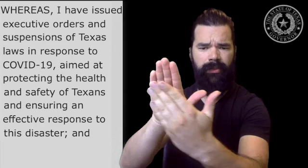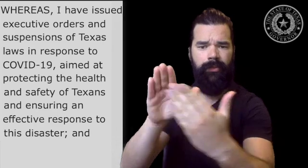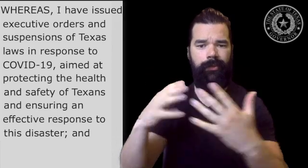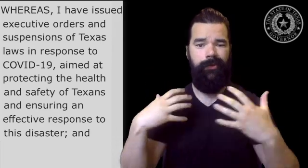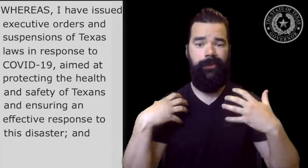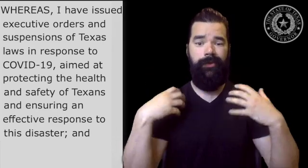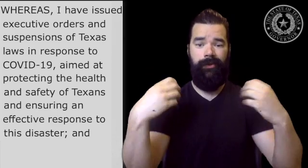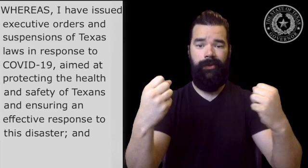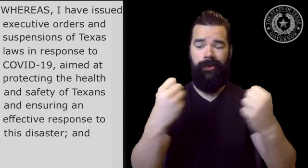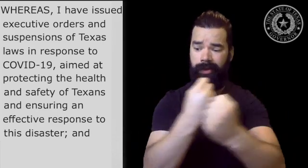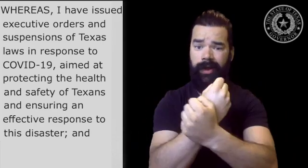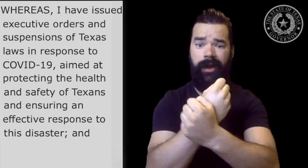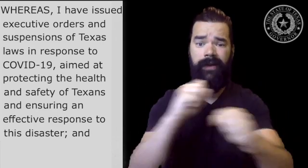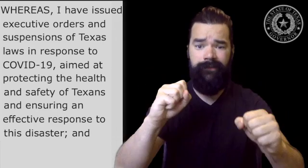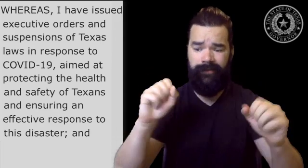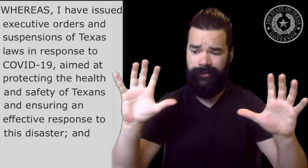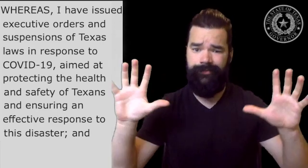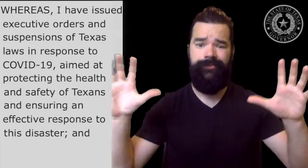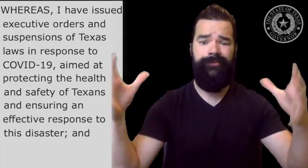and